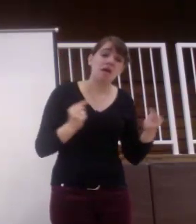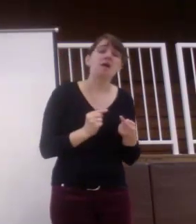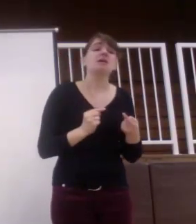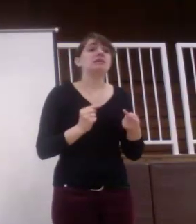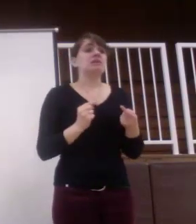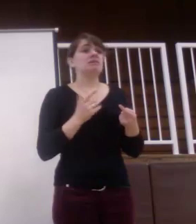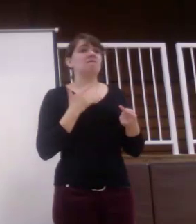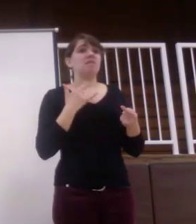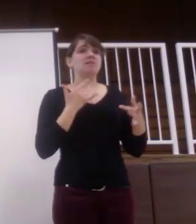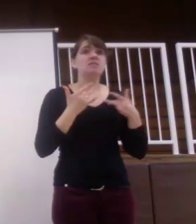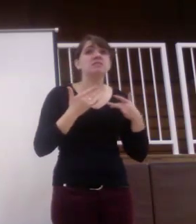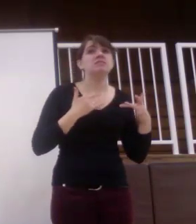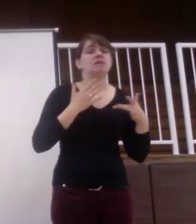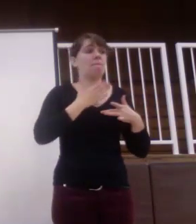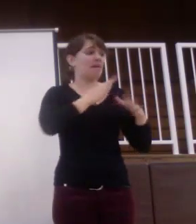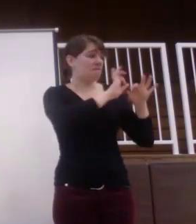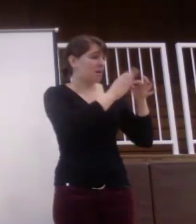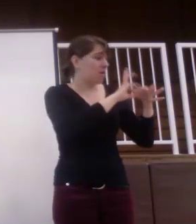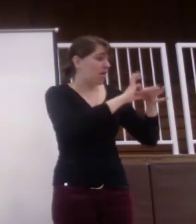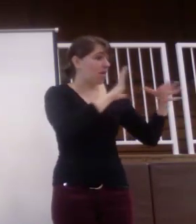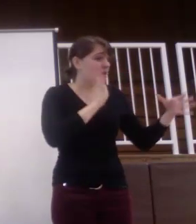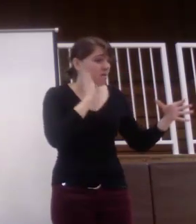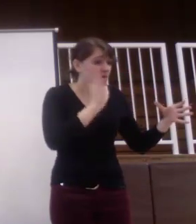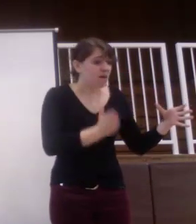the anxiety of separation,